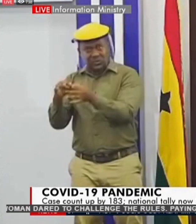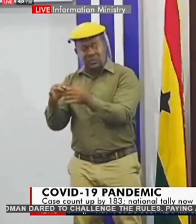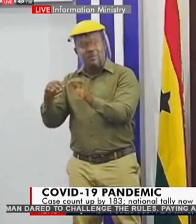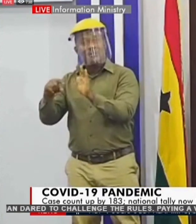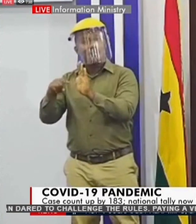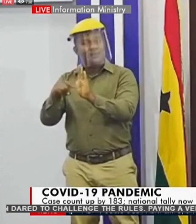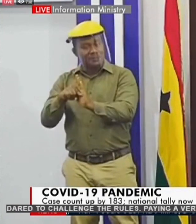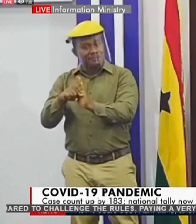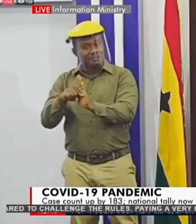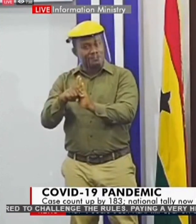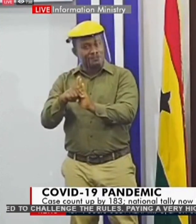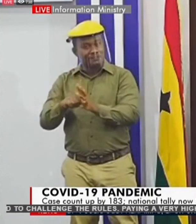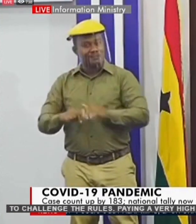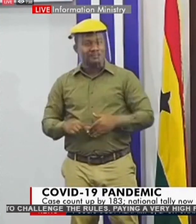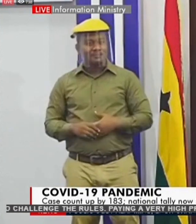test positive.